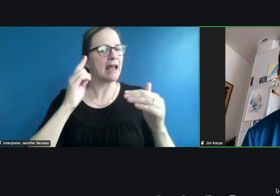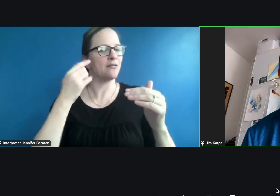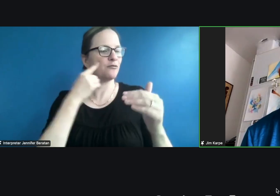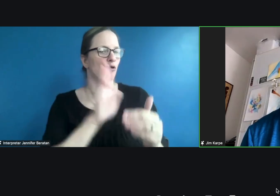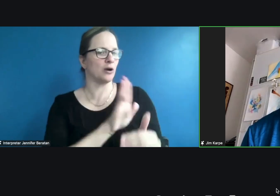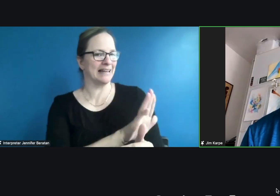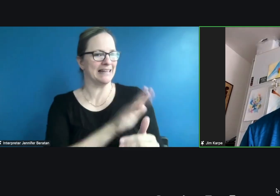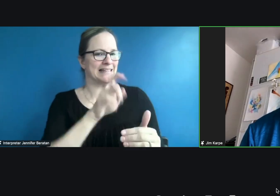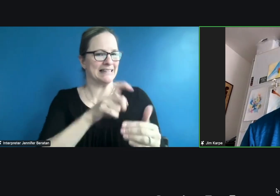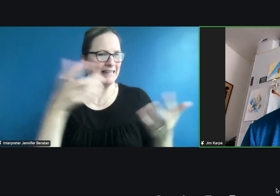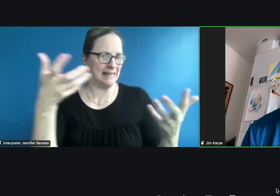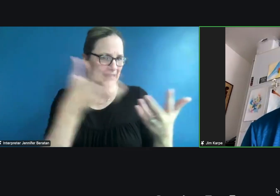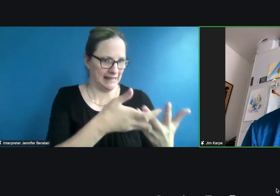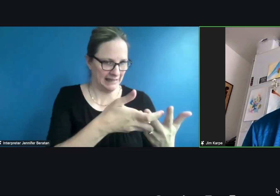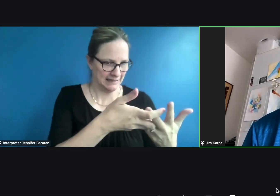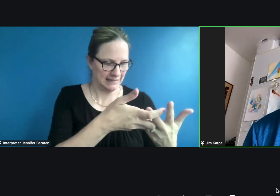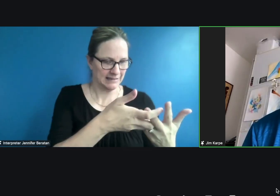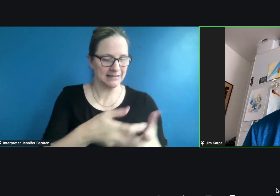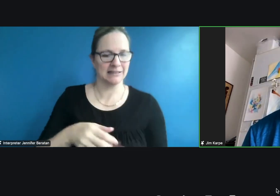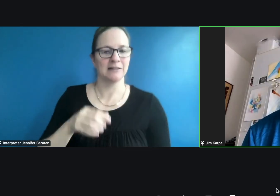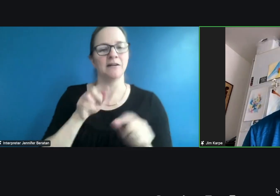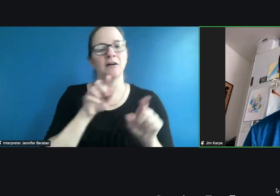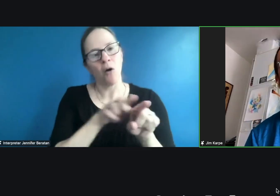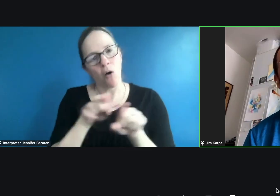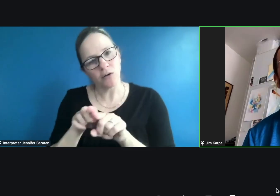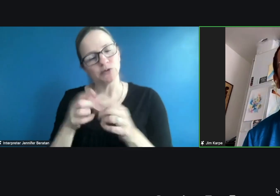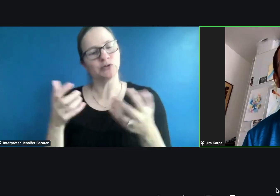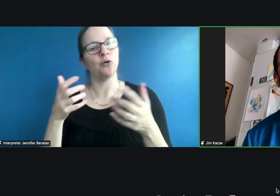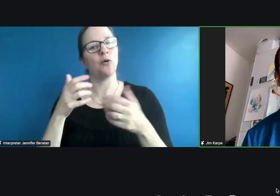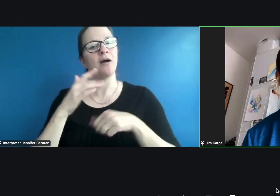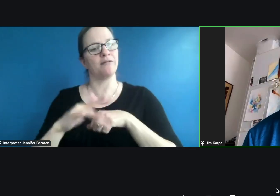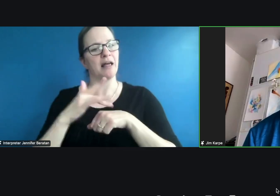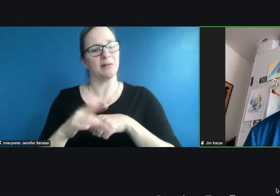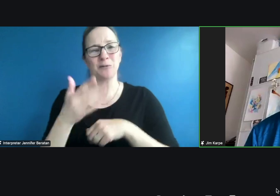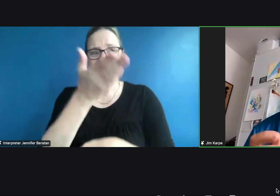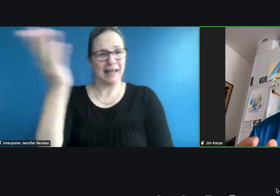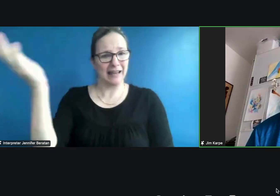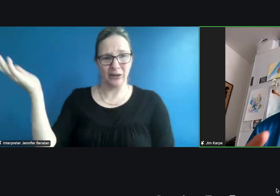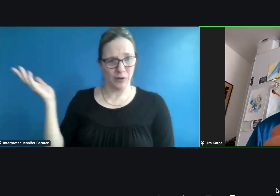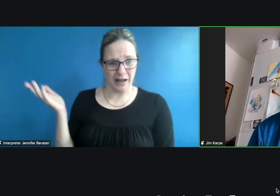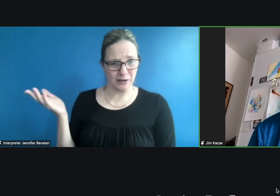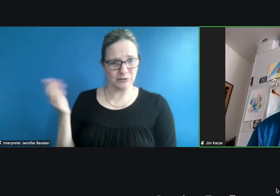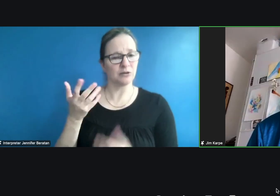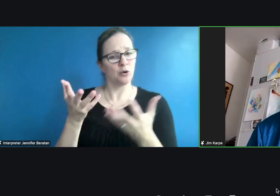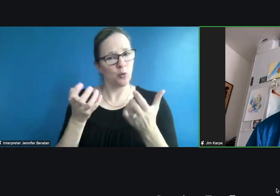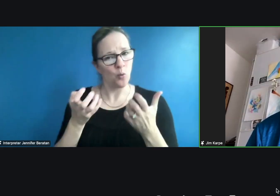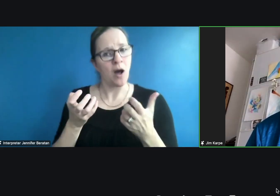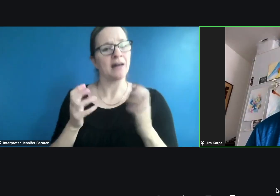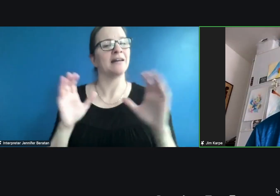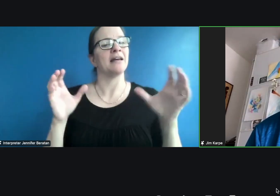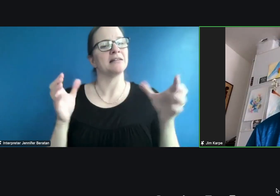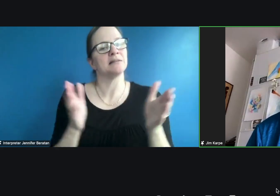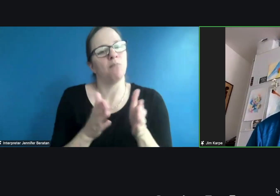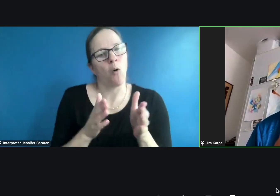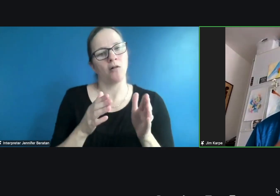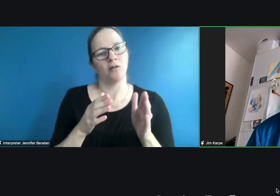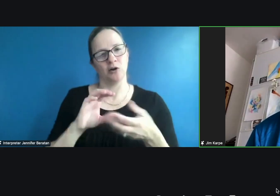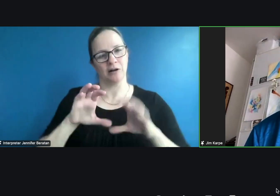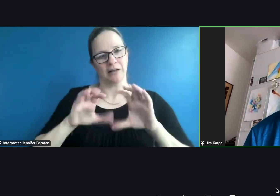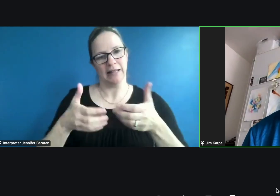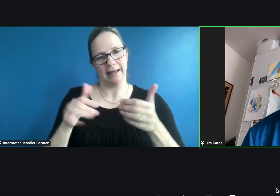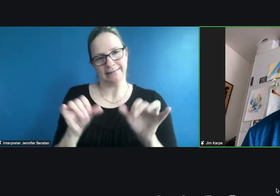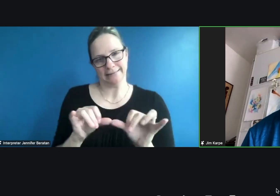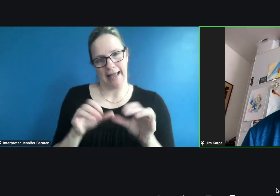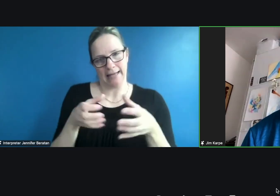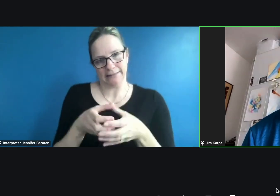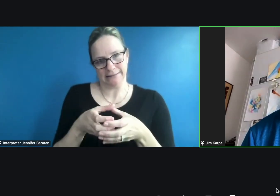needs and would also be available to anyone else who wanted a smaller class ratio, who wanted